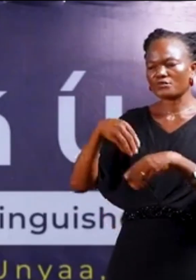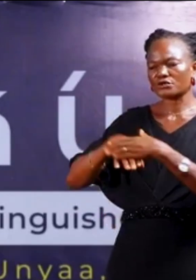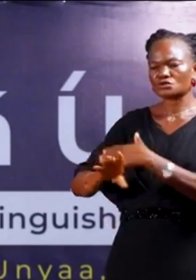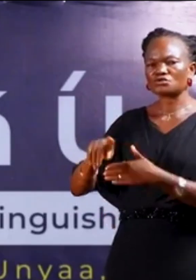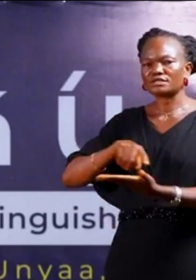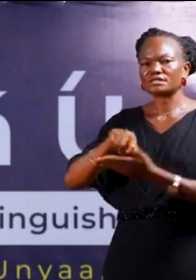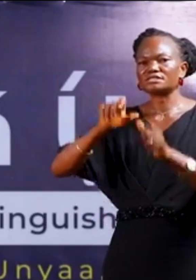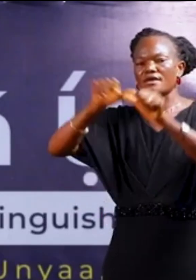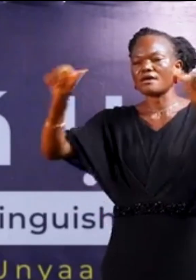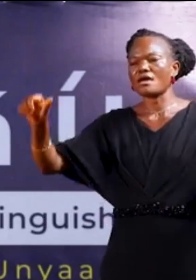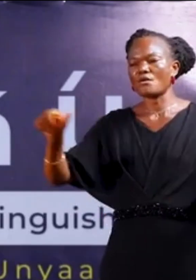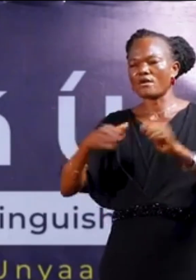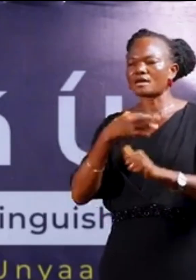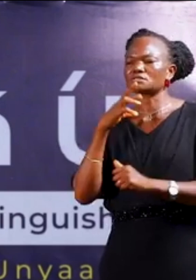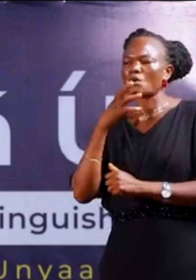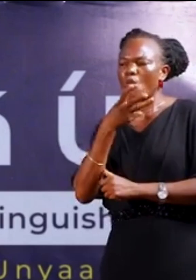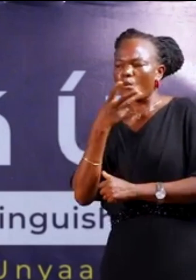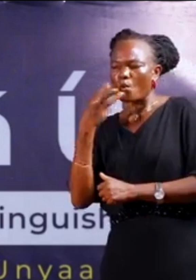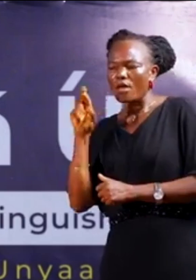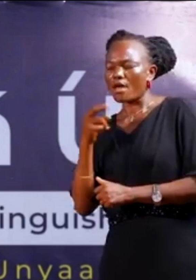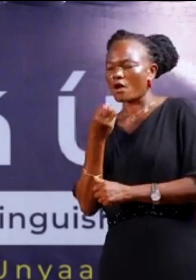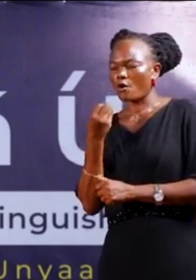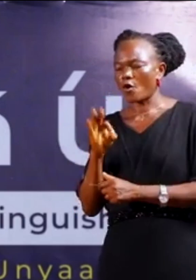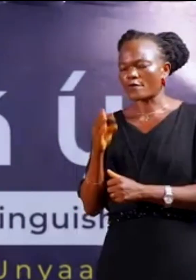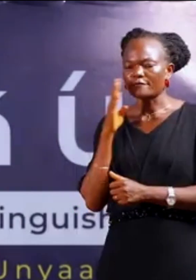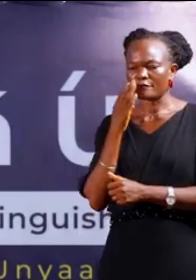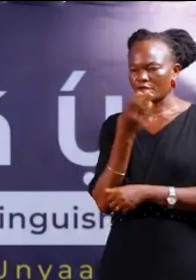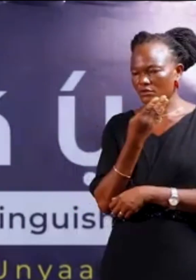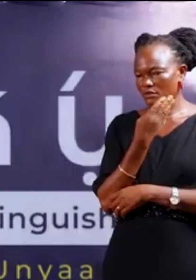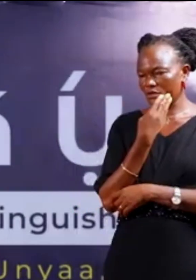those areas were of Igbo